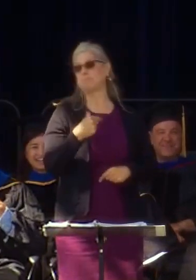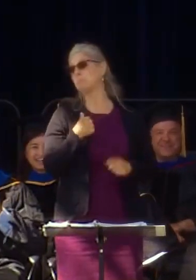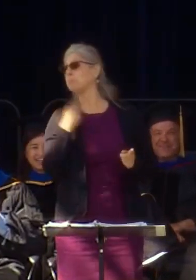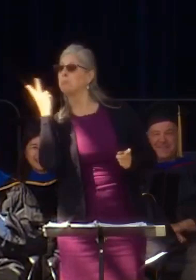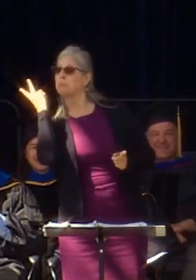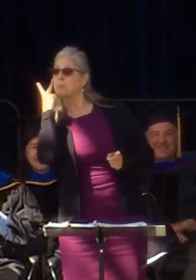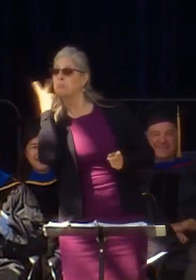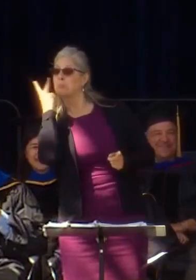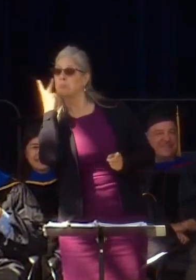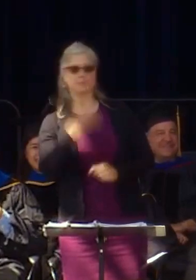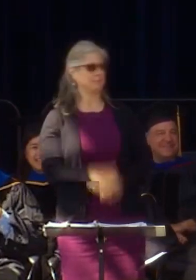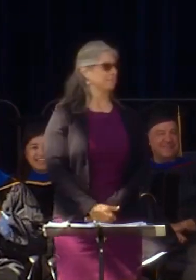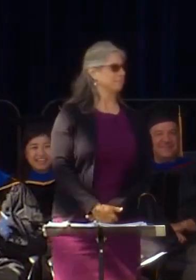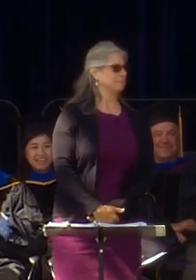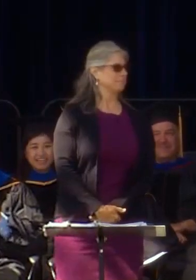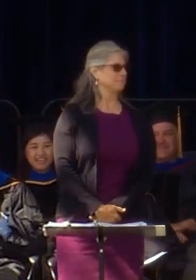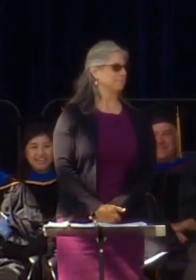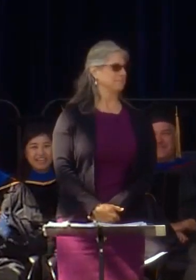guess we'll see.